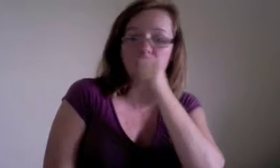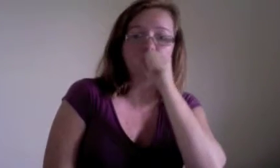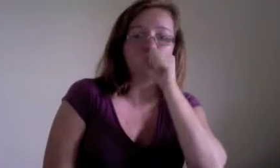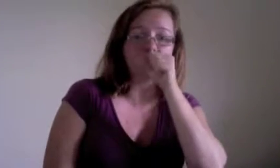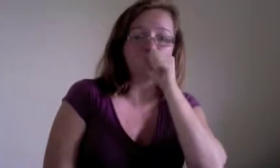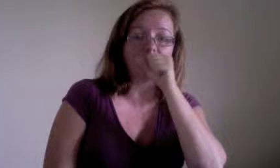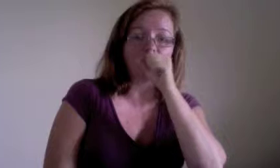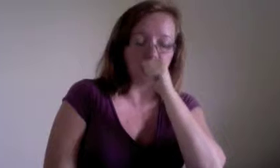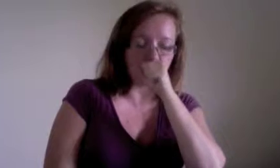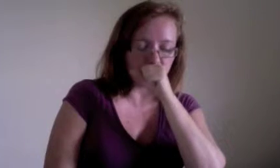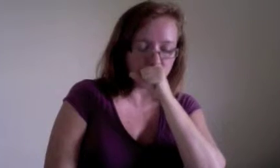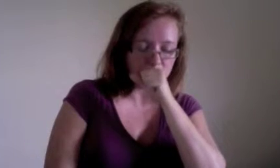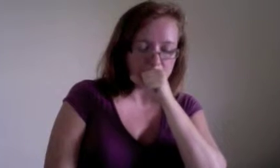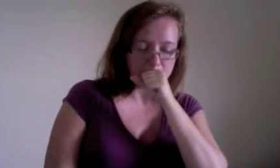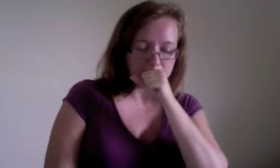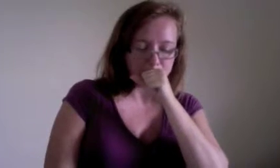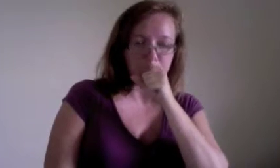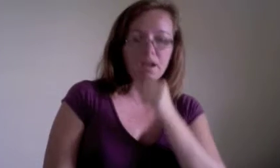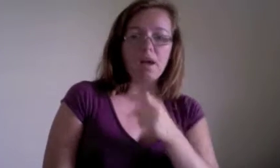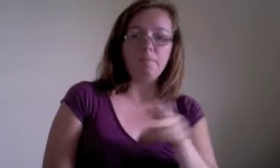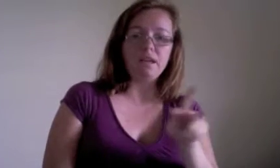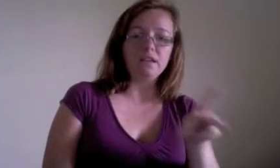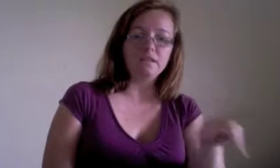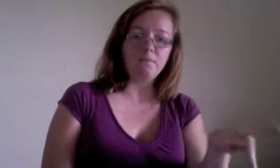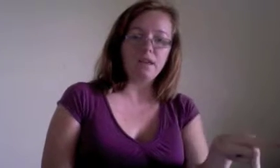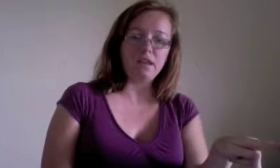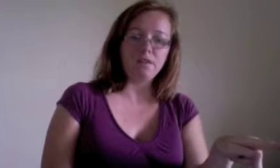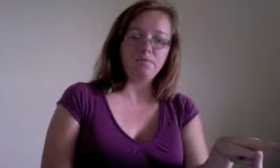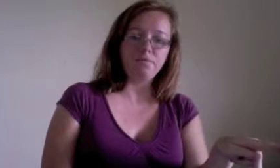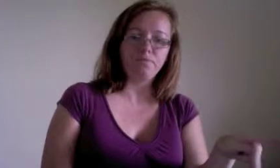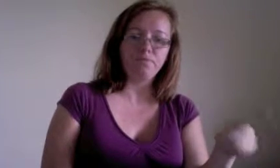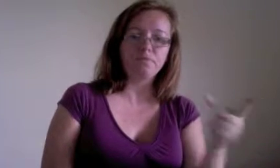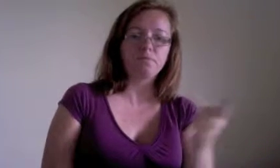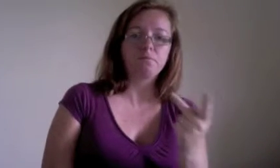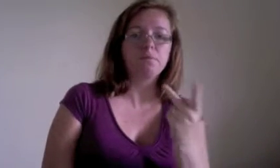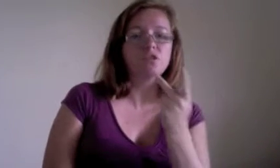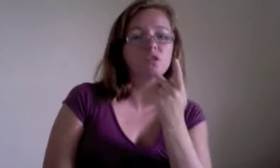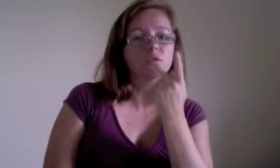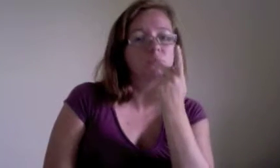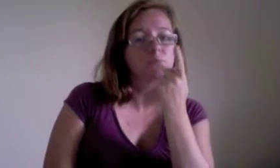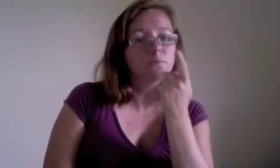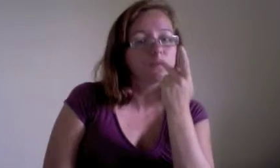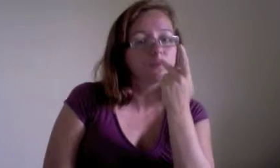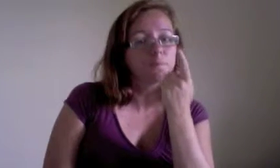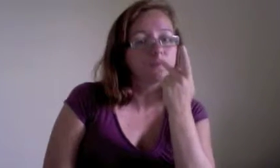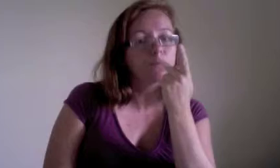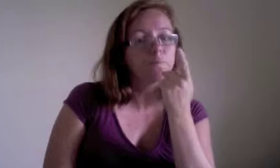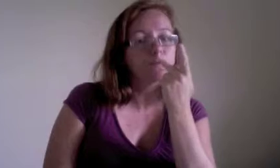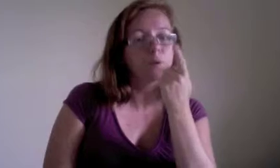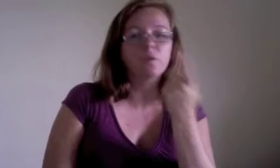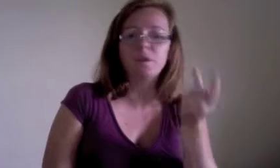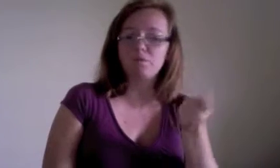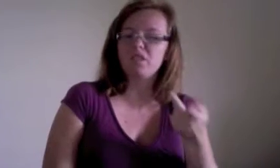but you drink it, so orange. Pink is the P, but you put it on your lips just like